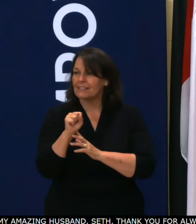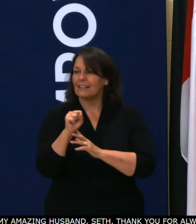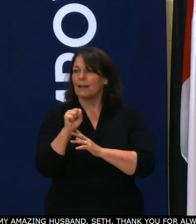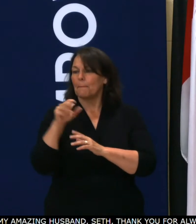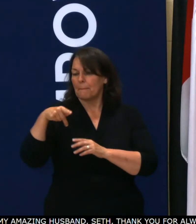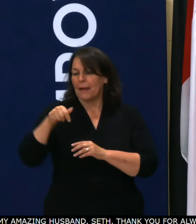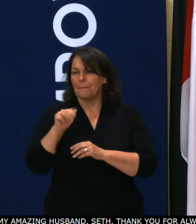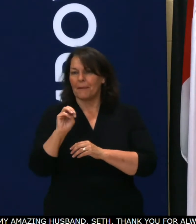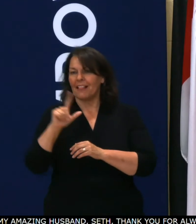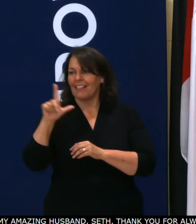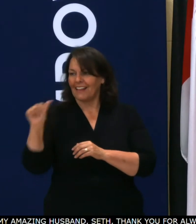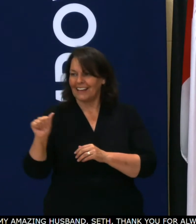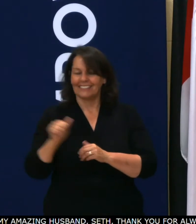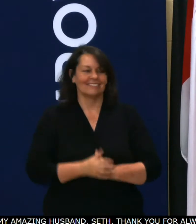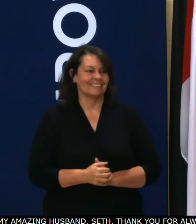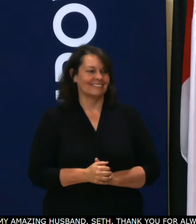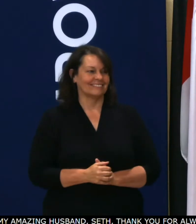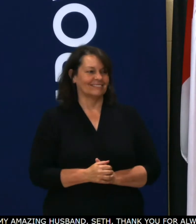Pamela Kappen. Thank you.